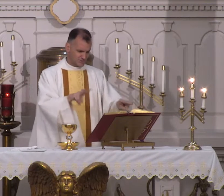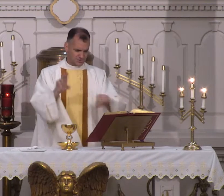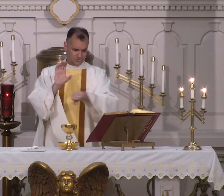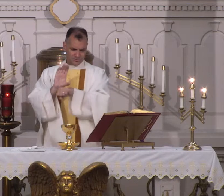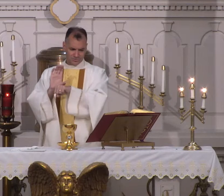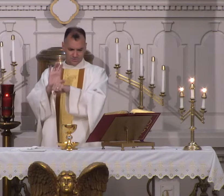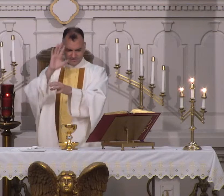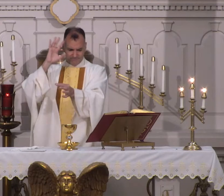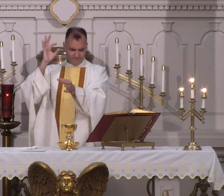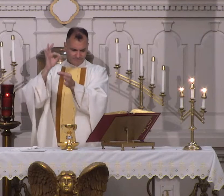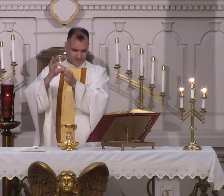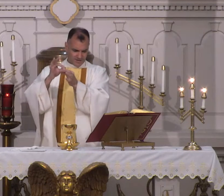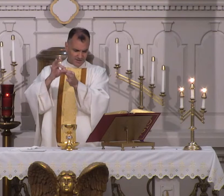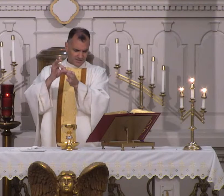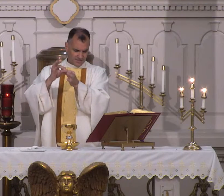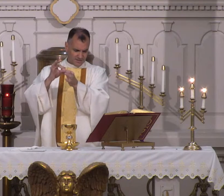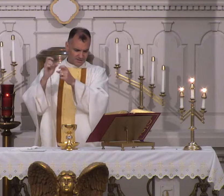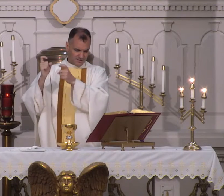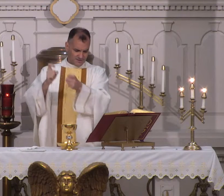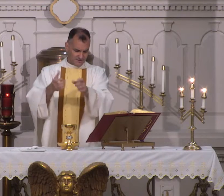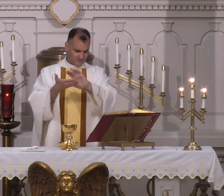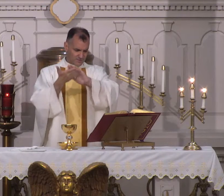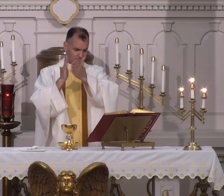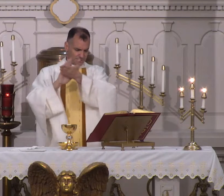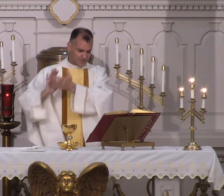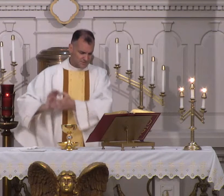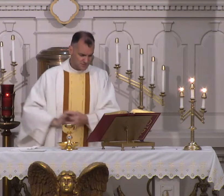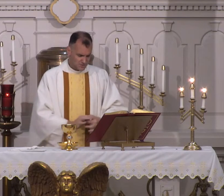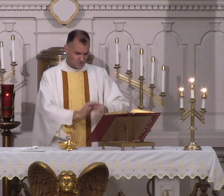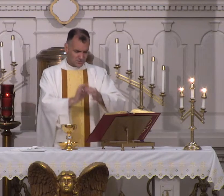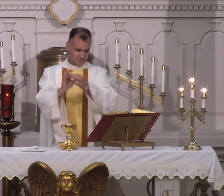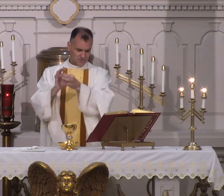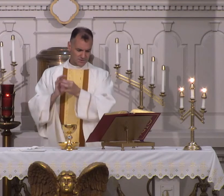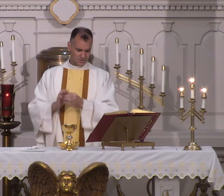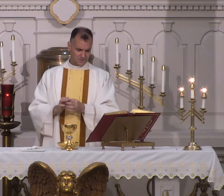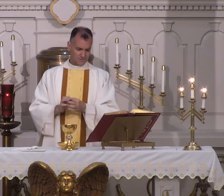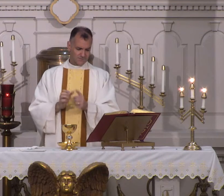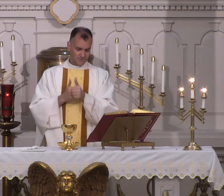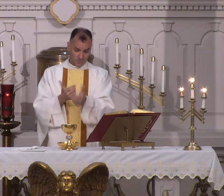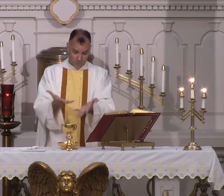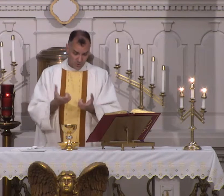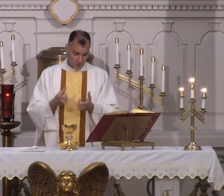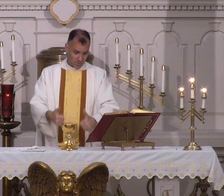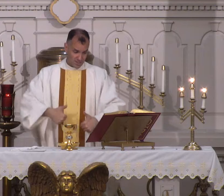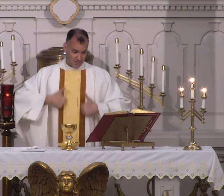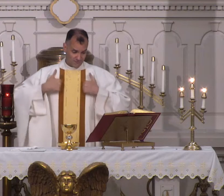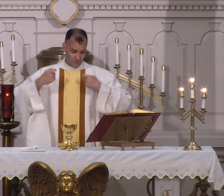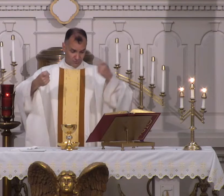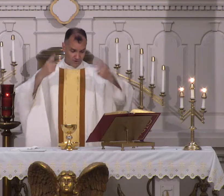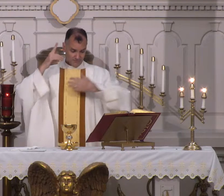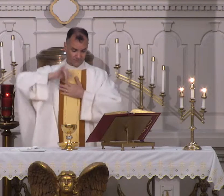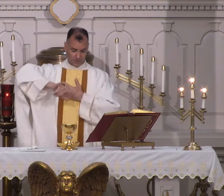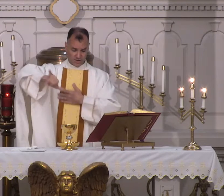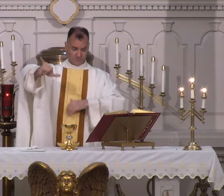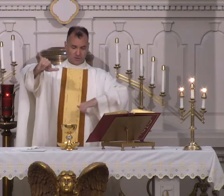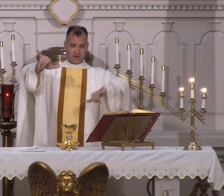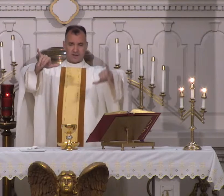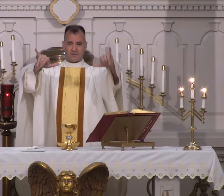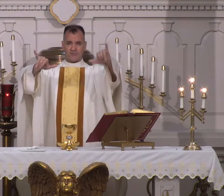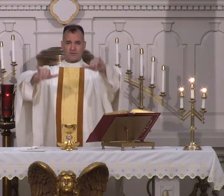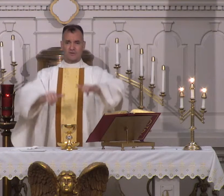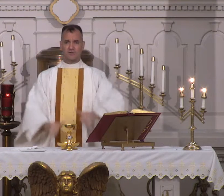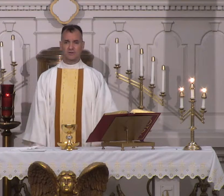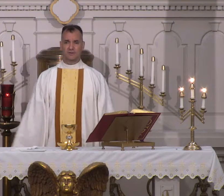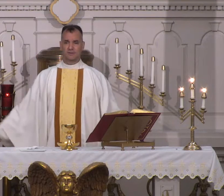your church, and graciously grant your peace and unity in accordance with your will, who live and reign forever and